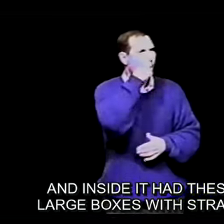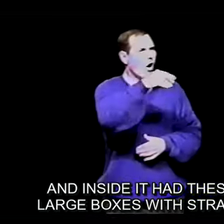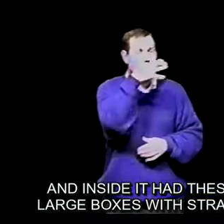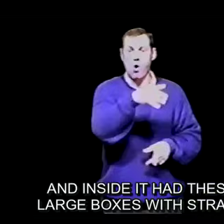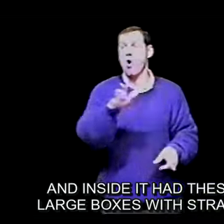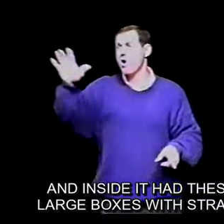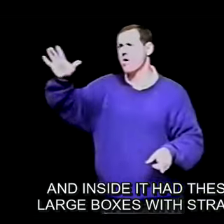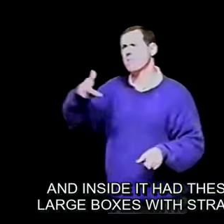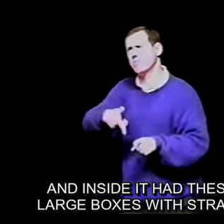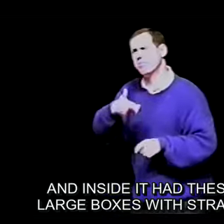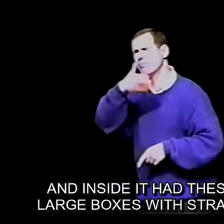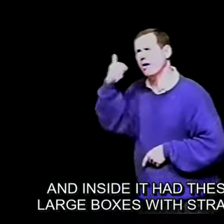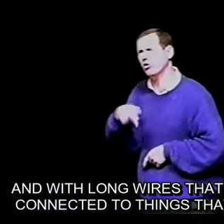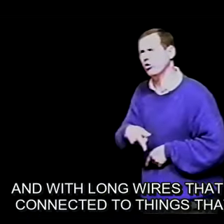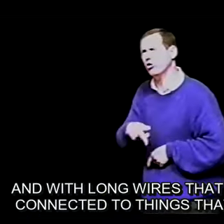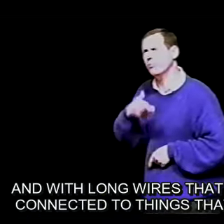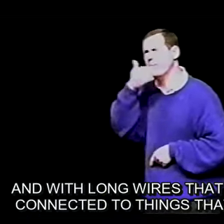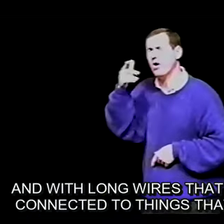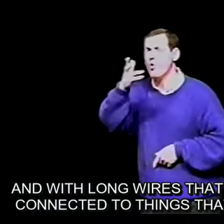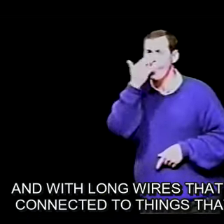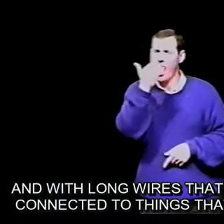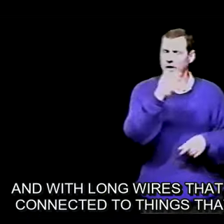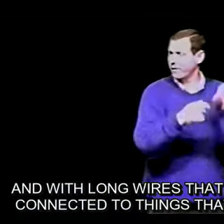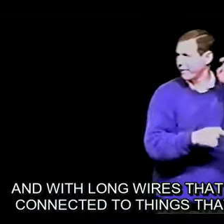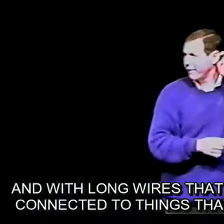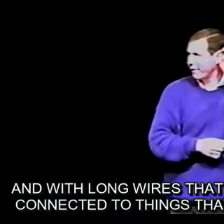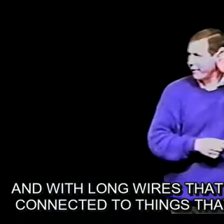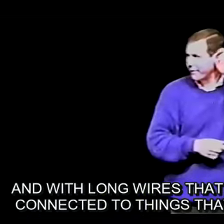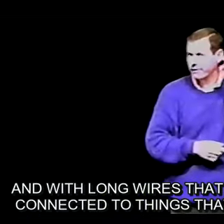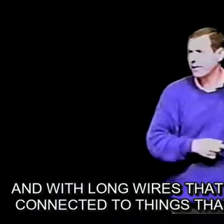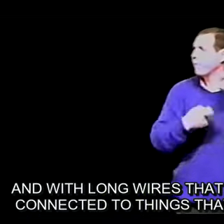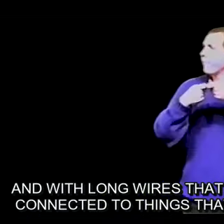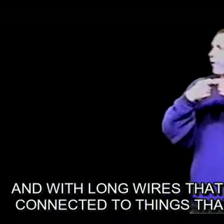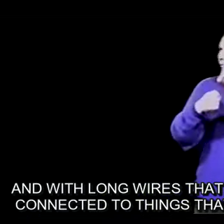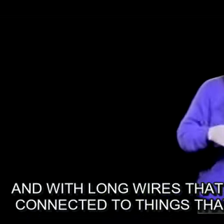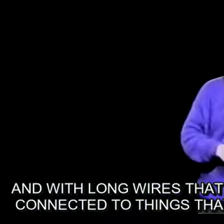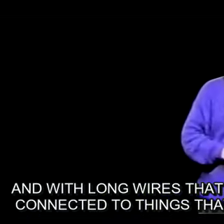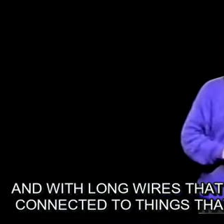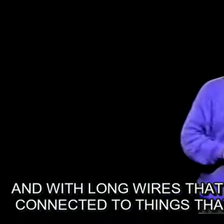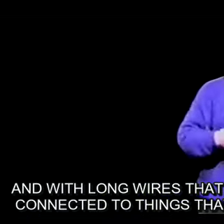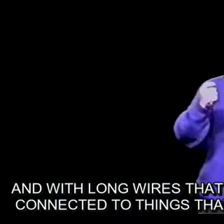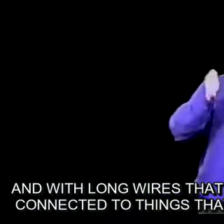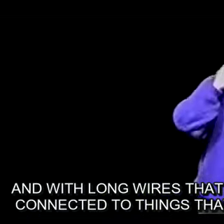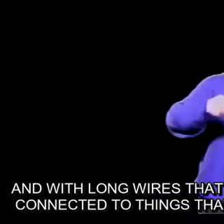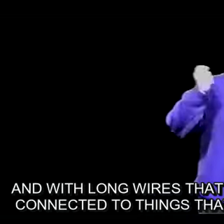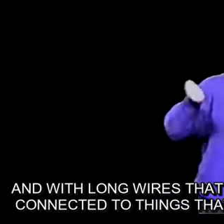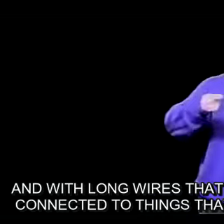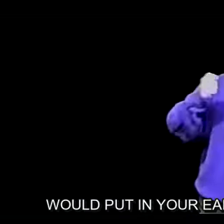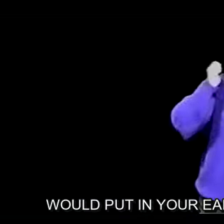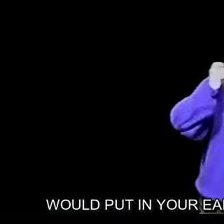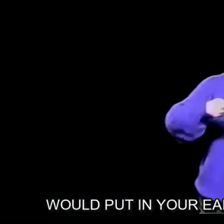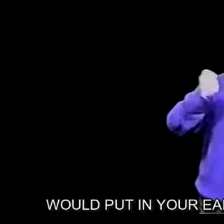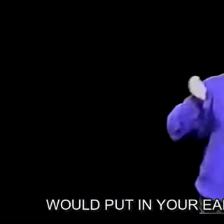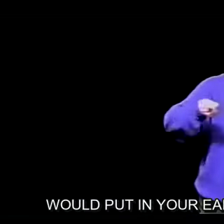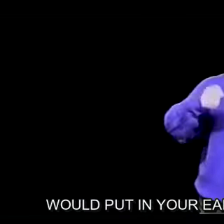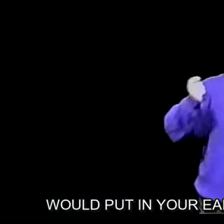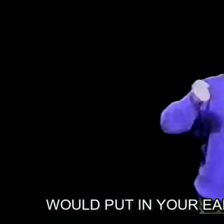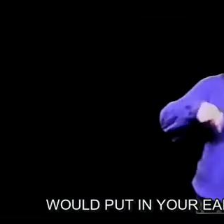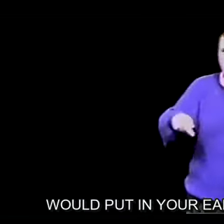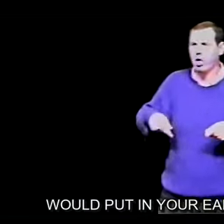with long wires that were connected to things that you would put in your ear. And these were hearing aids that